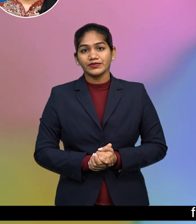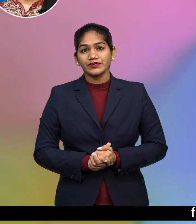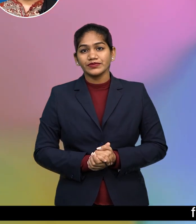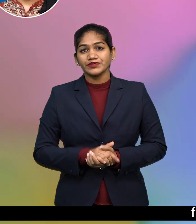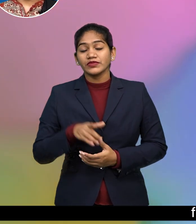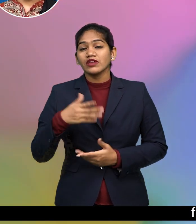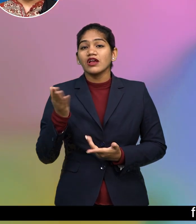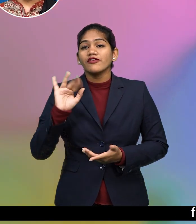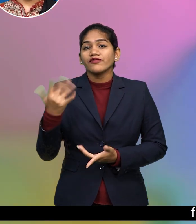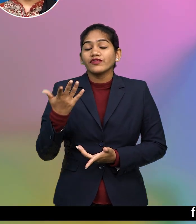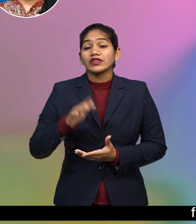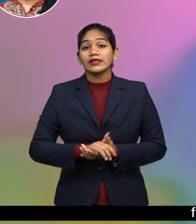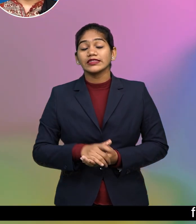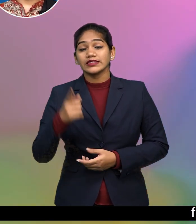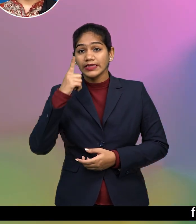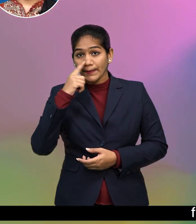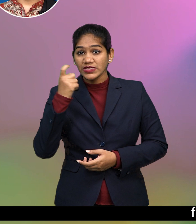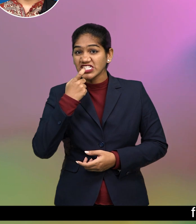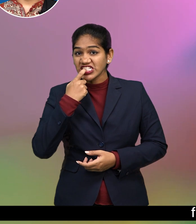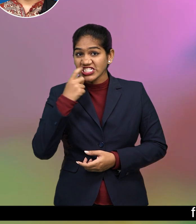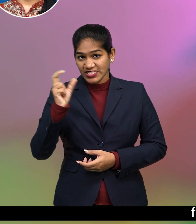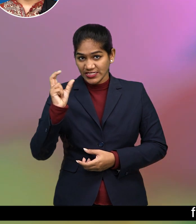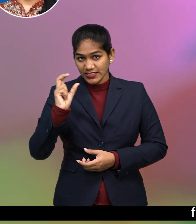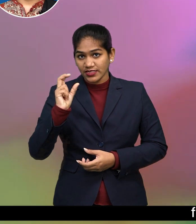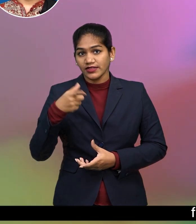from fertilized egg